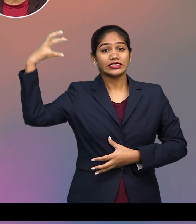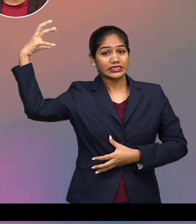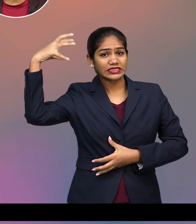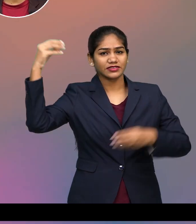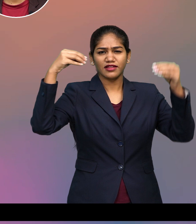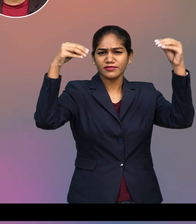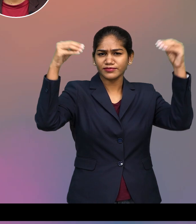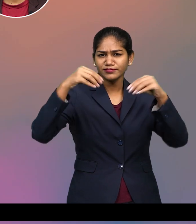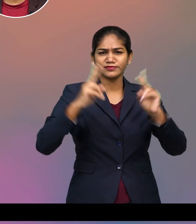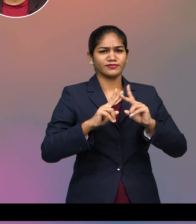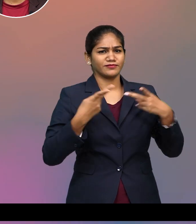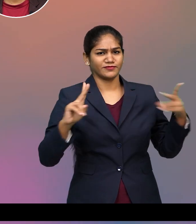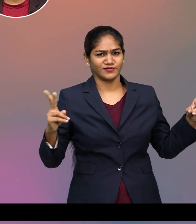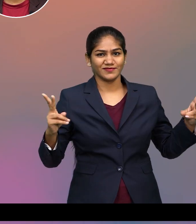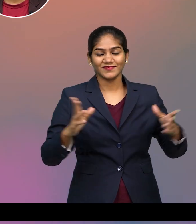Weathering.